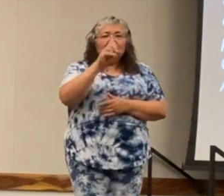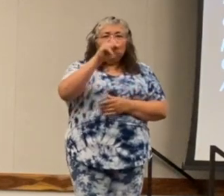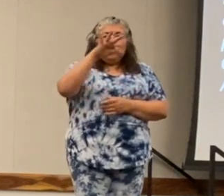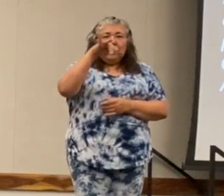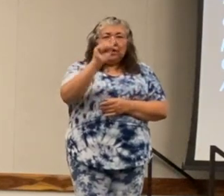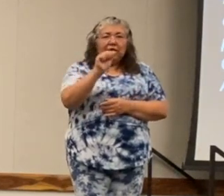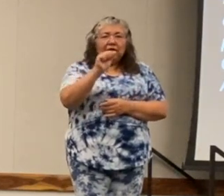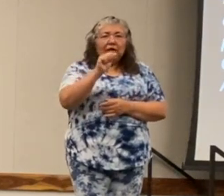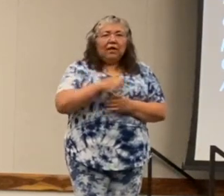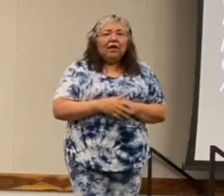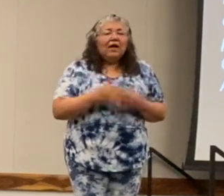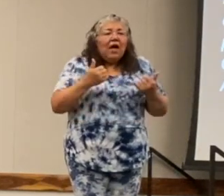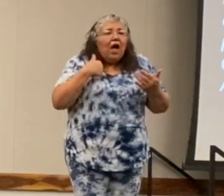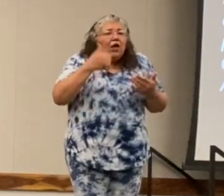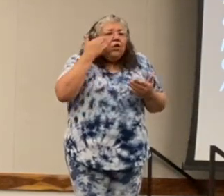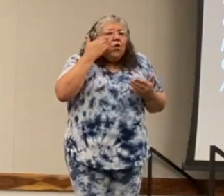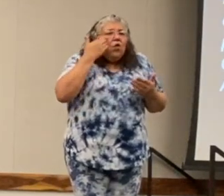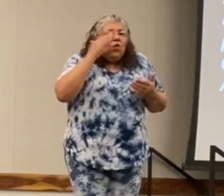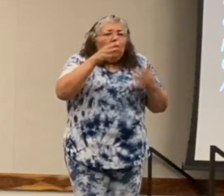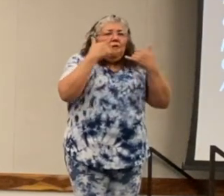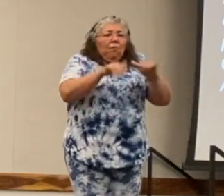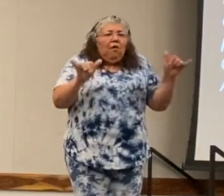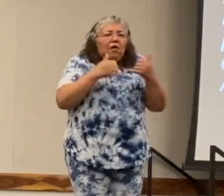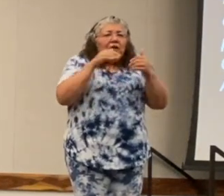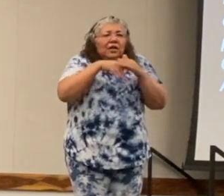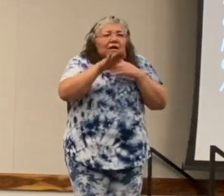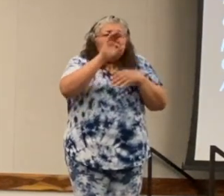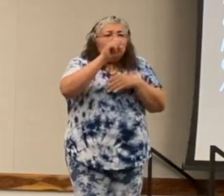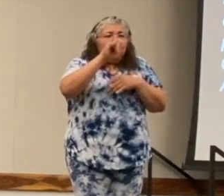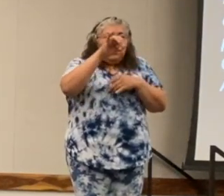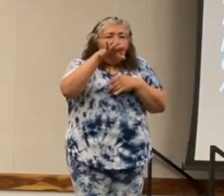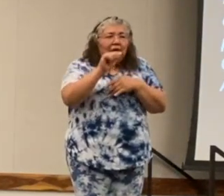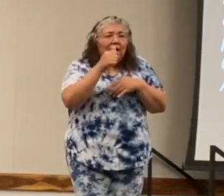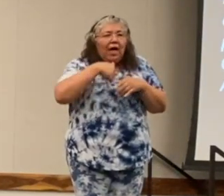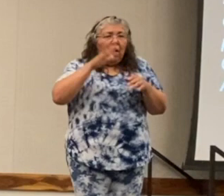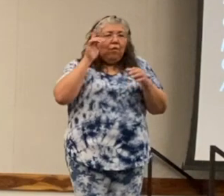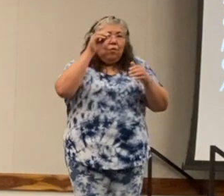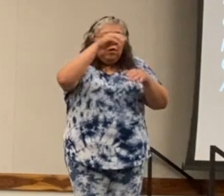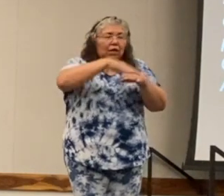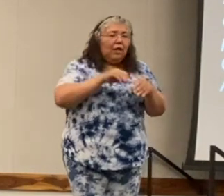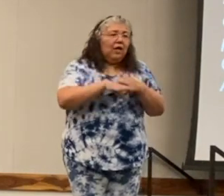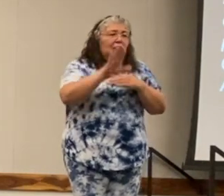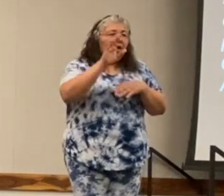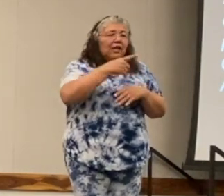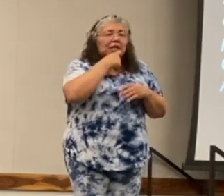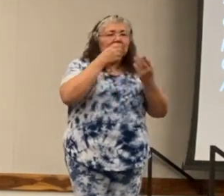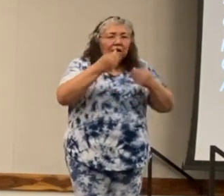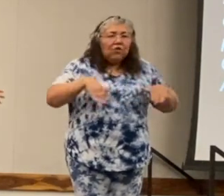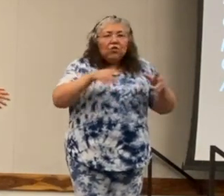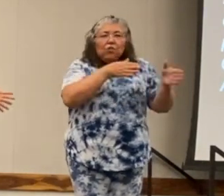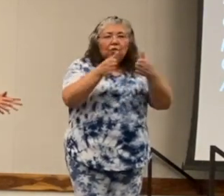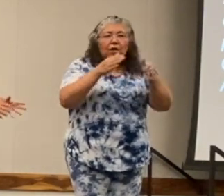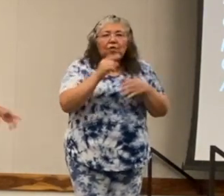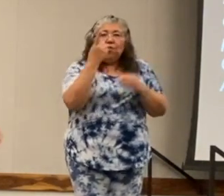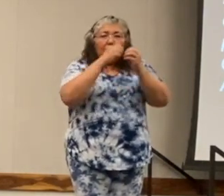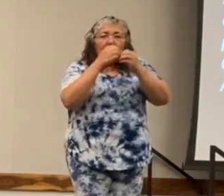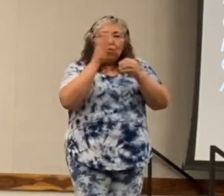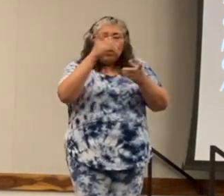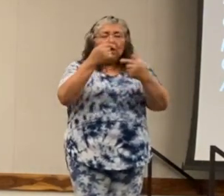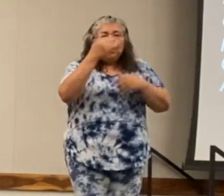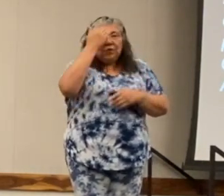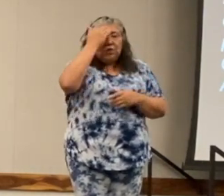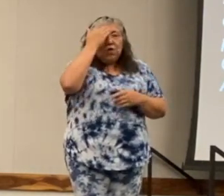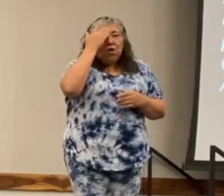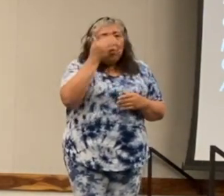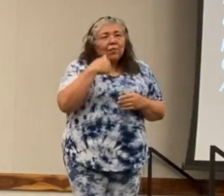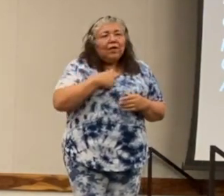Jesus says, I know you're partying in Samaria. I'm going to put you in a desert road, and one more is going to come to know me, and then I'm